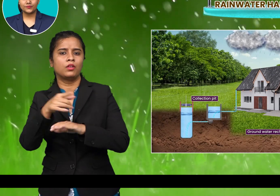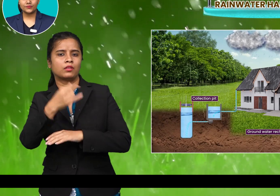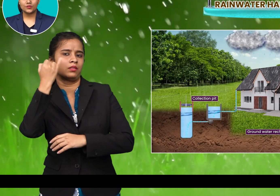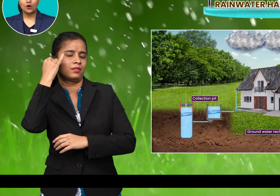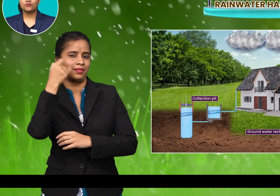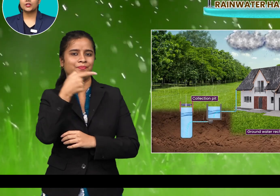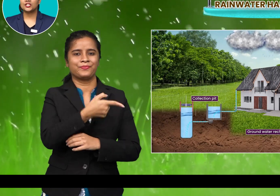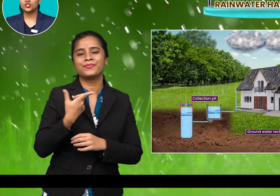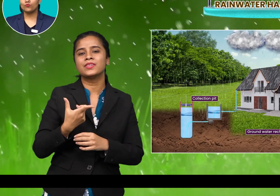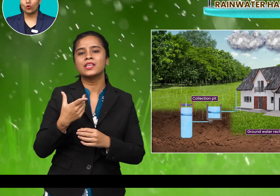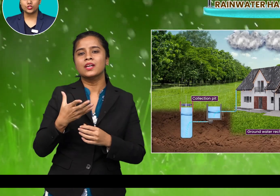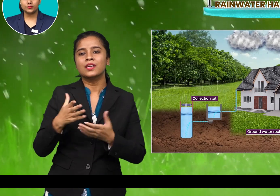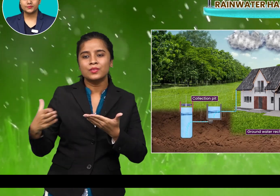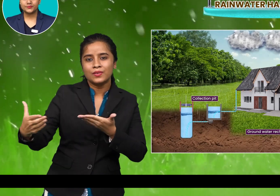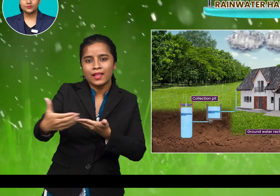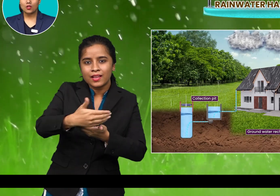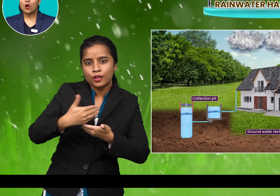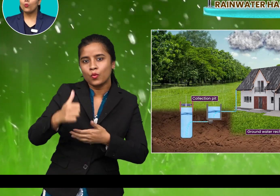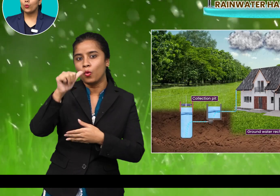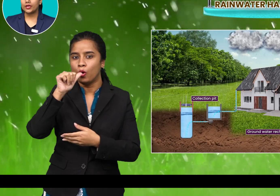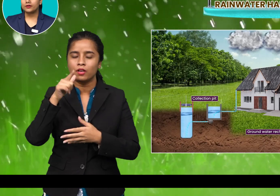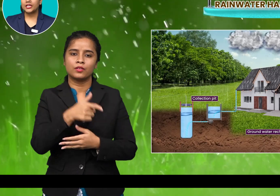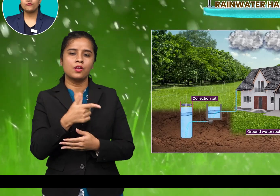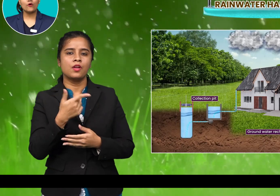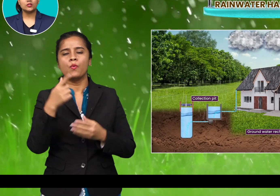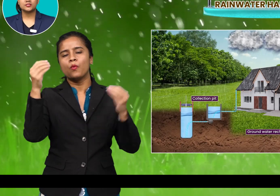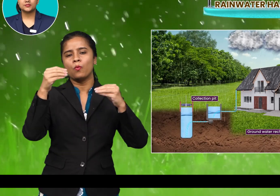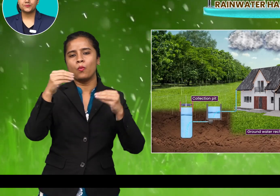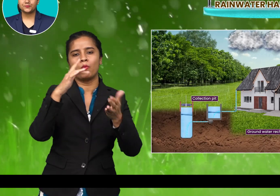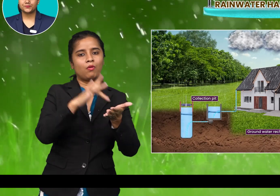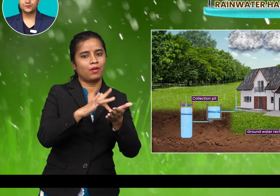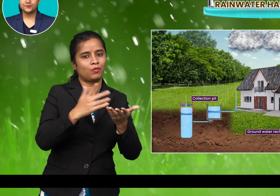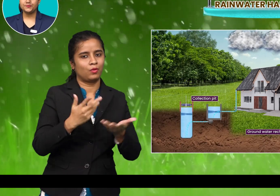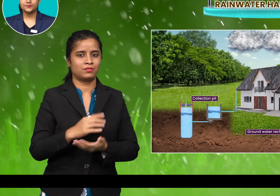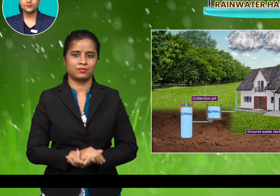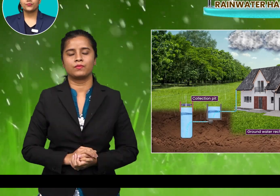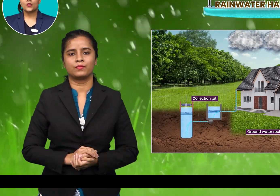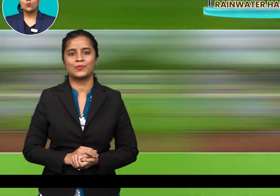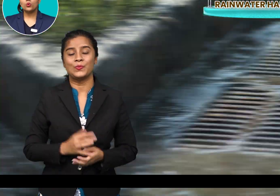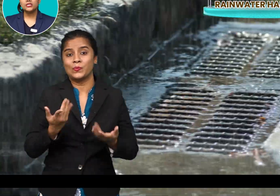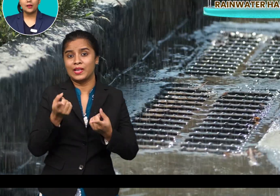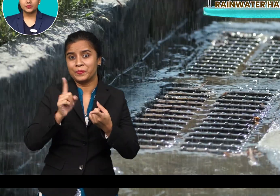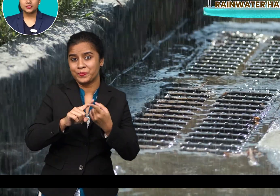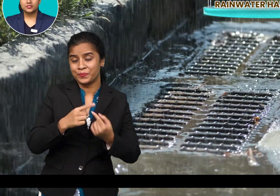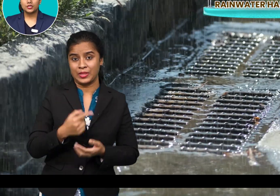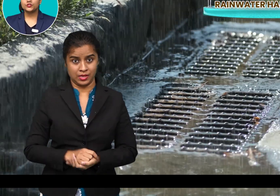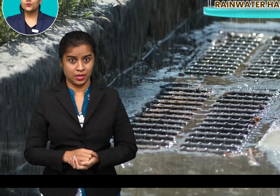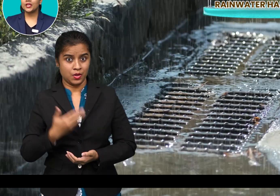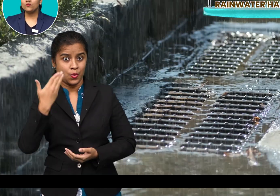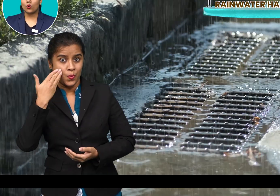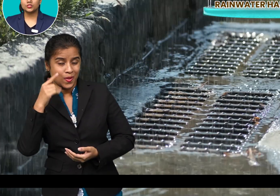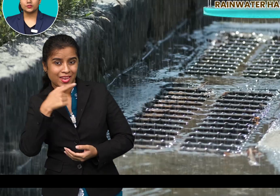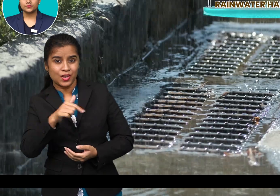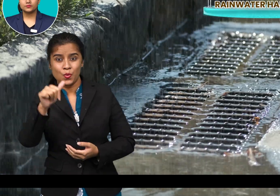idea of catching water where it falls. What happens